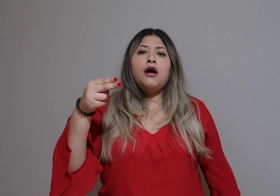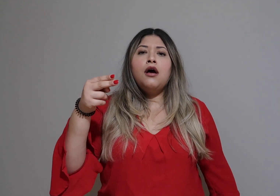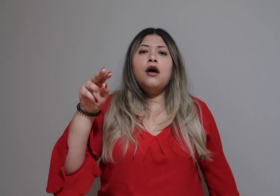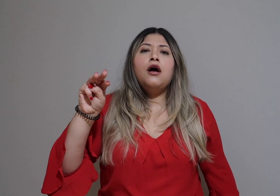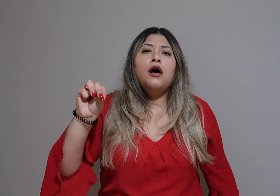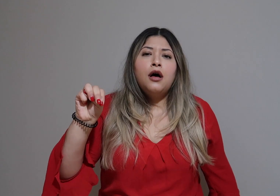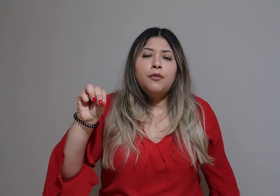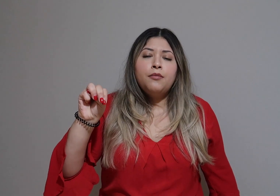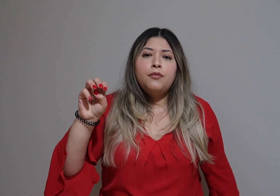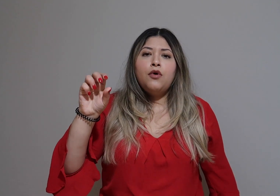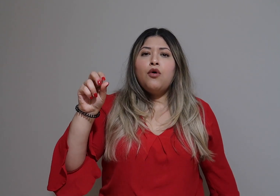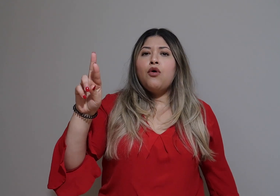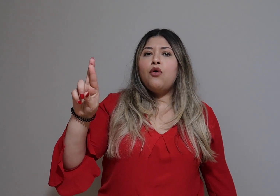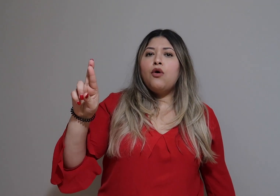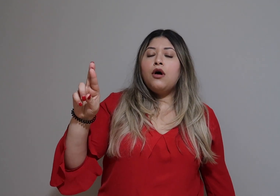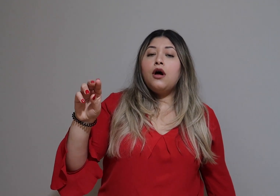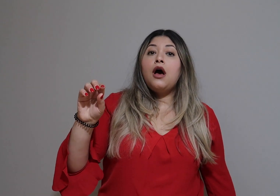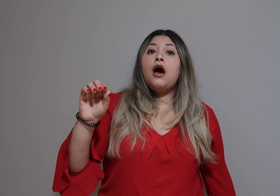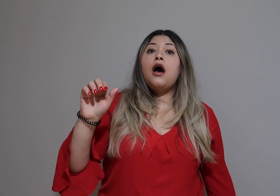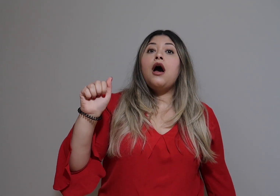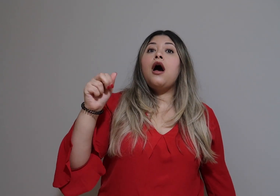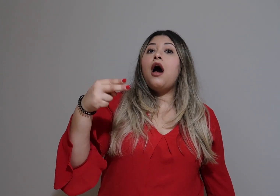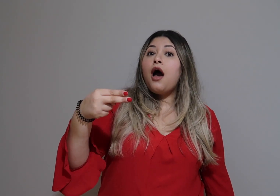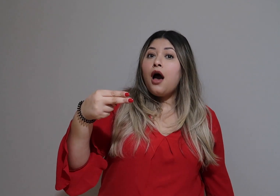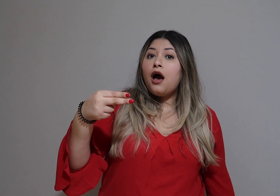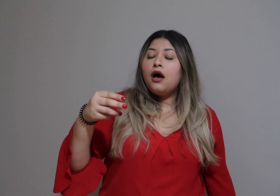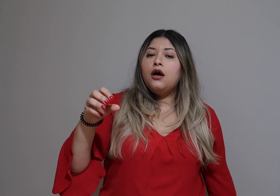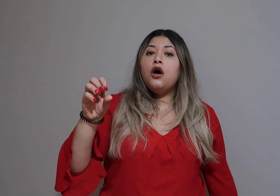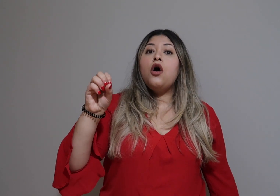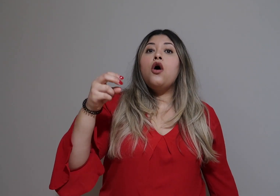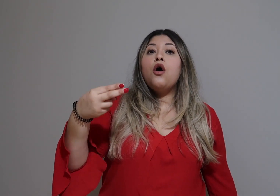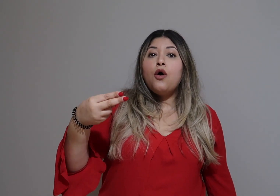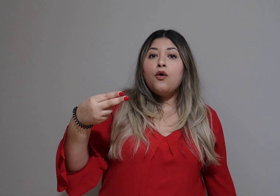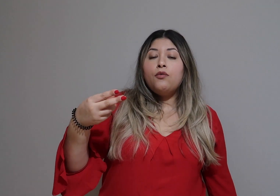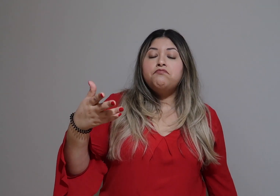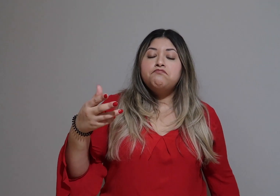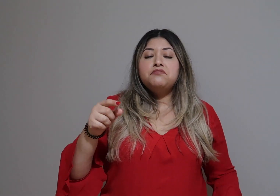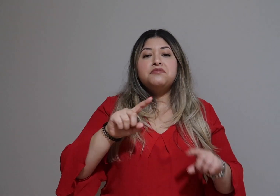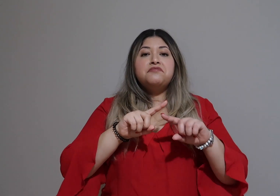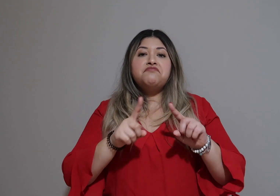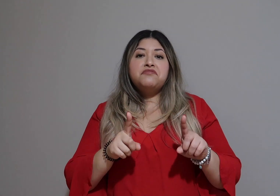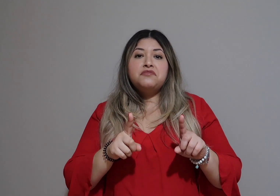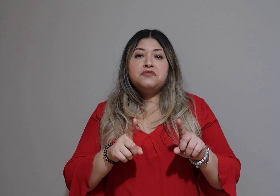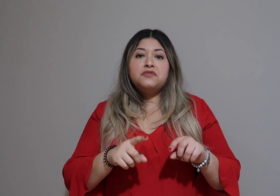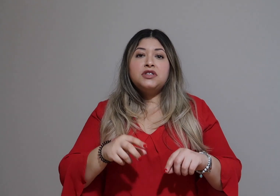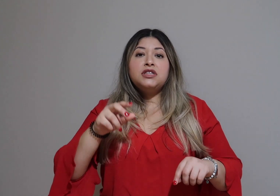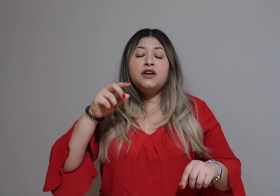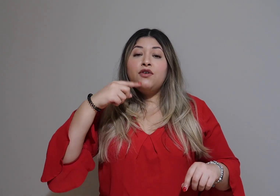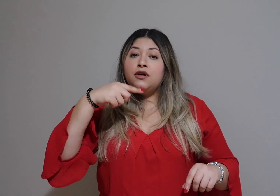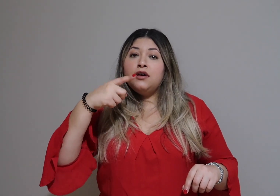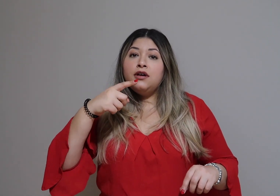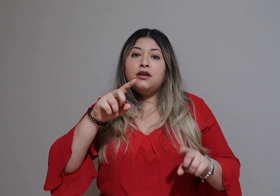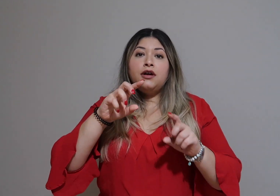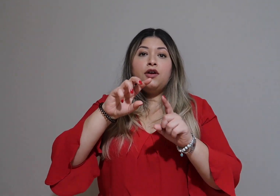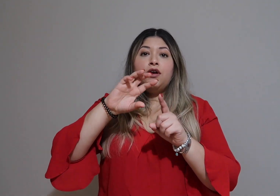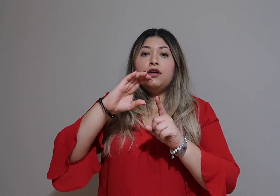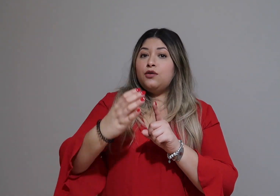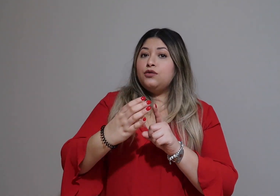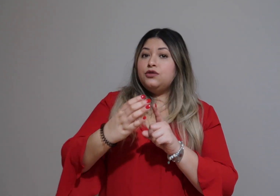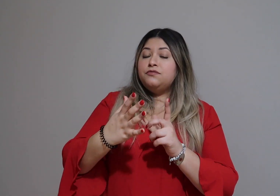will do that instead, that particular sign to say that they're following along to what you're saying since they're not vocal. So it's a little